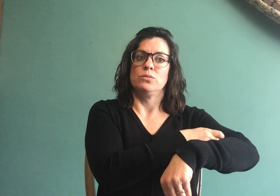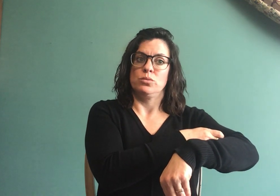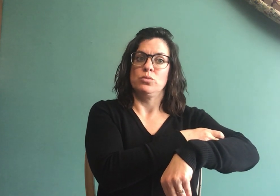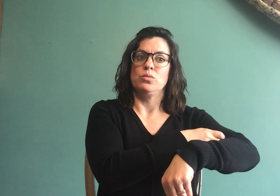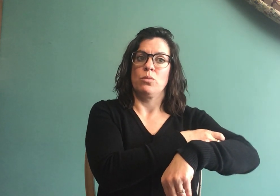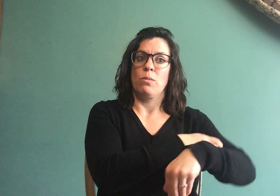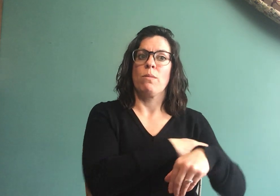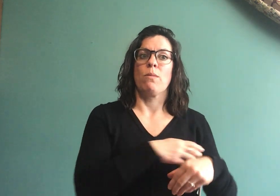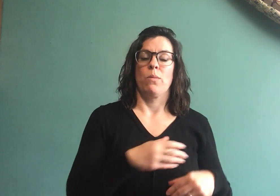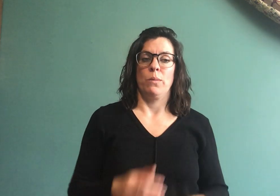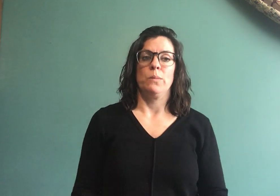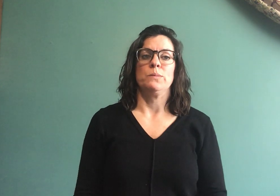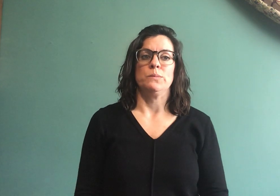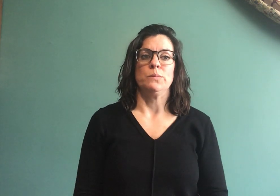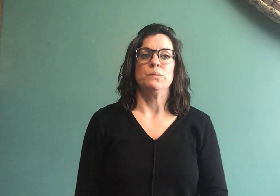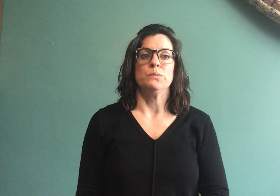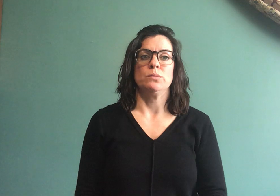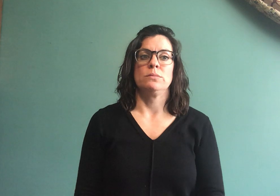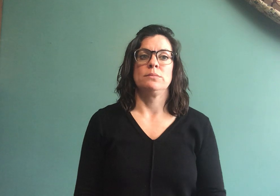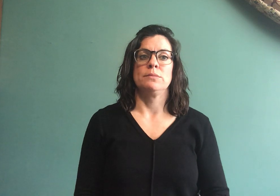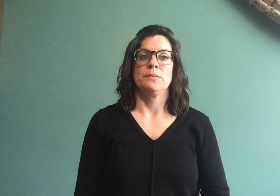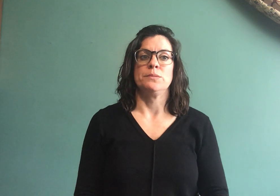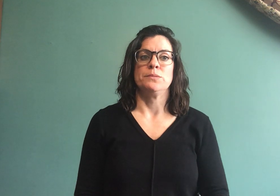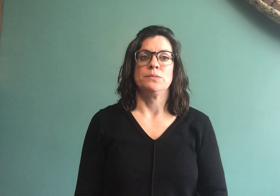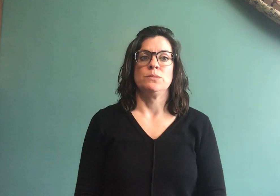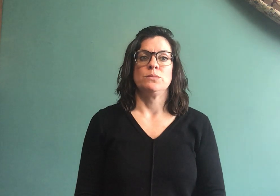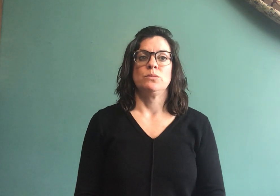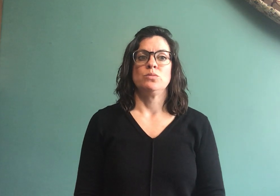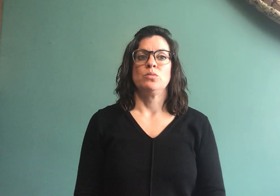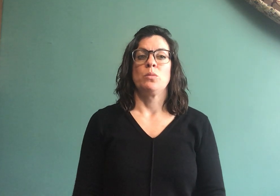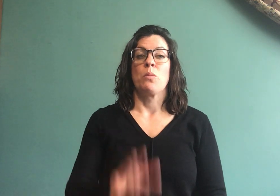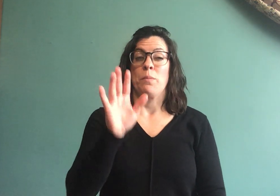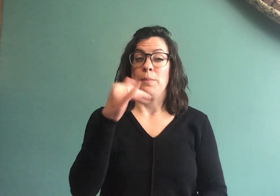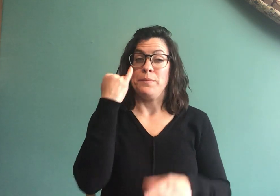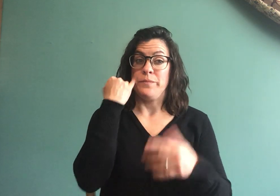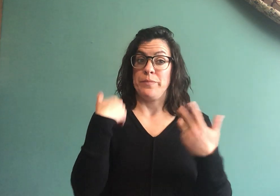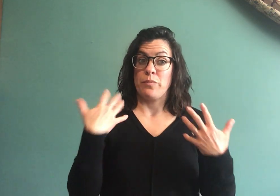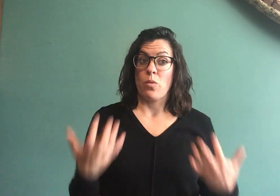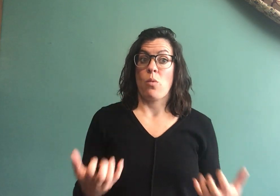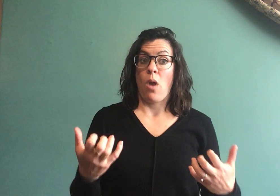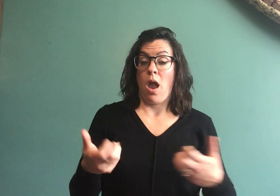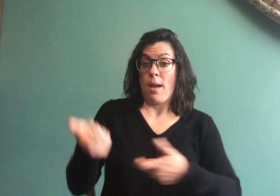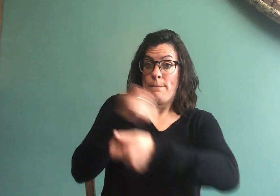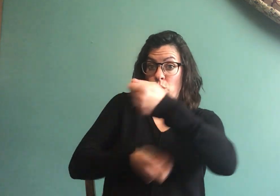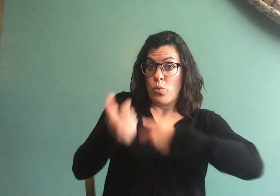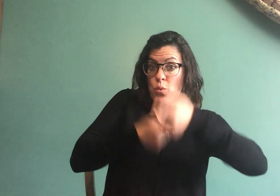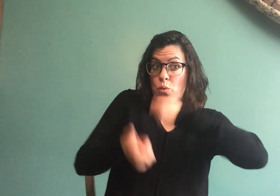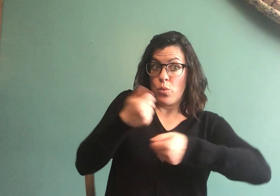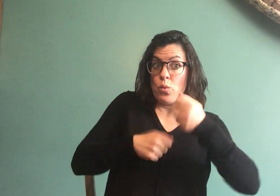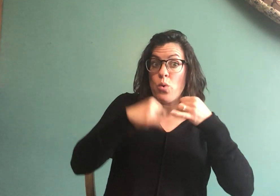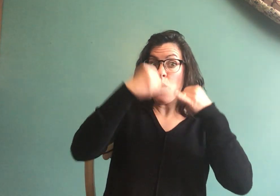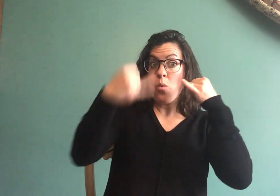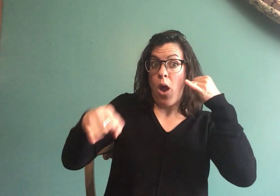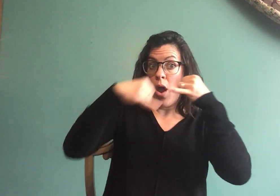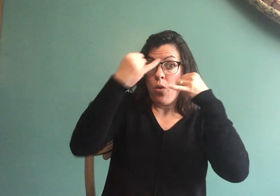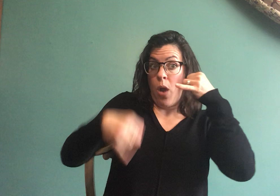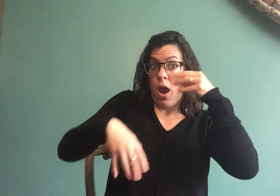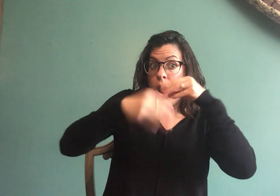when you're pulling these wires, you see that this wire is actually bigger than some of the other wires, and I'm not saying that's the real case